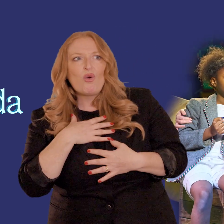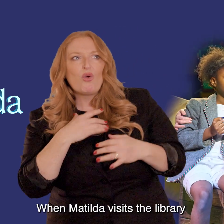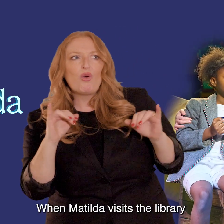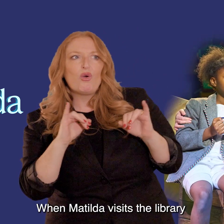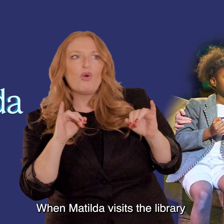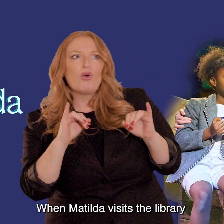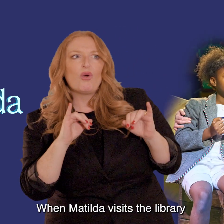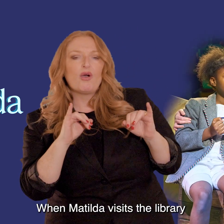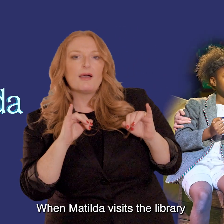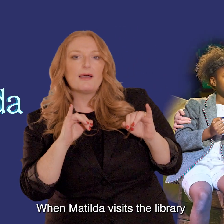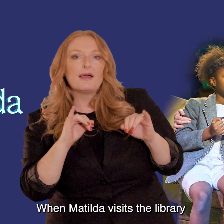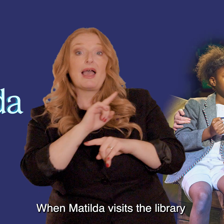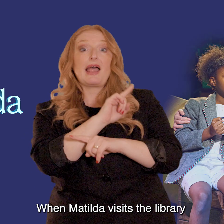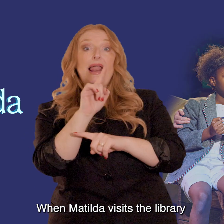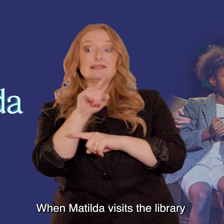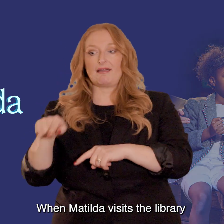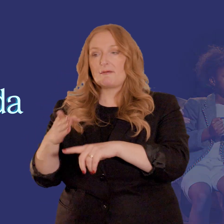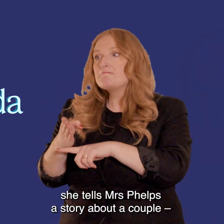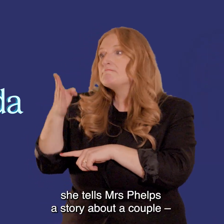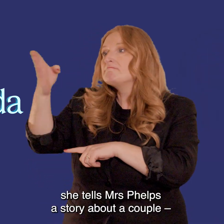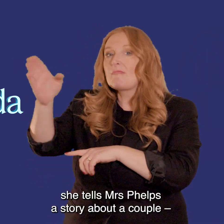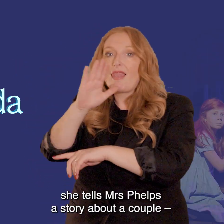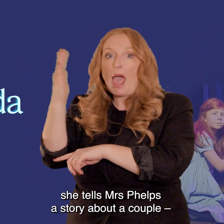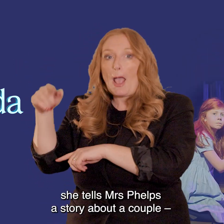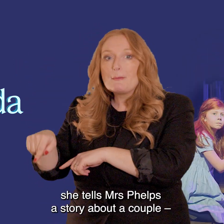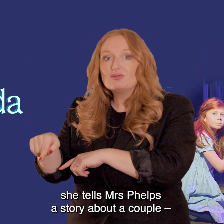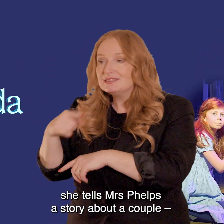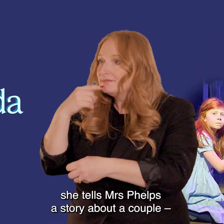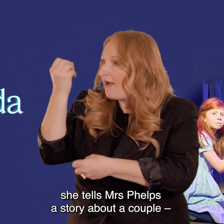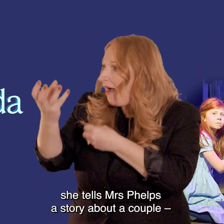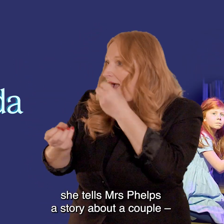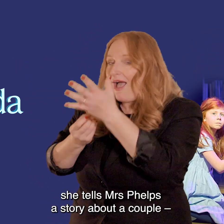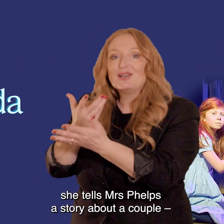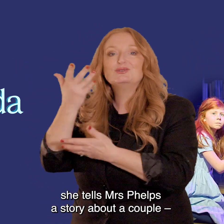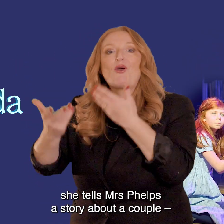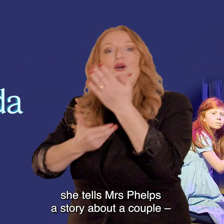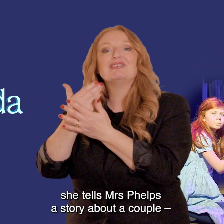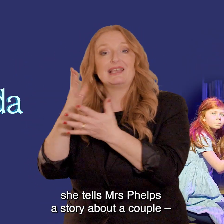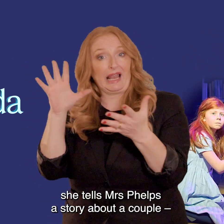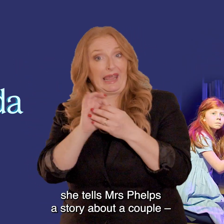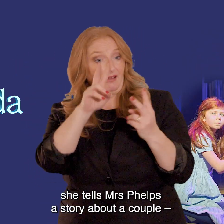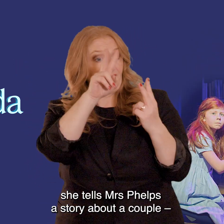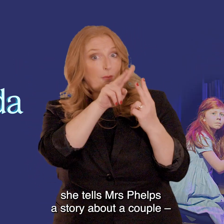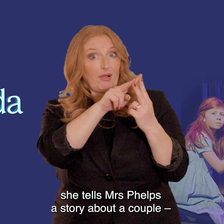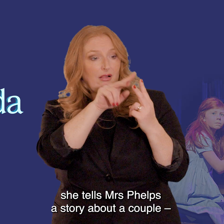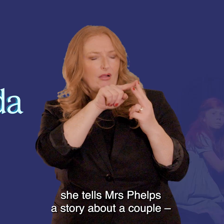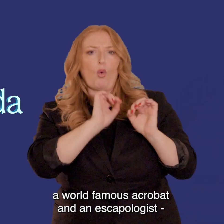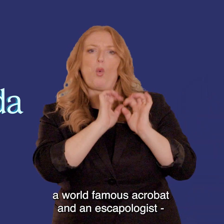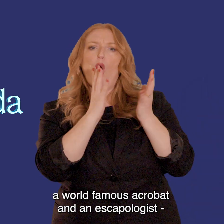When Matilda visits the library, she tells Mrs. Phelps a story about a couple, a